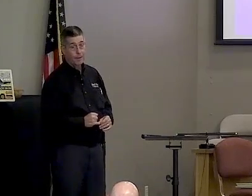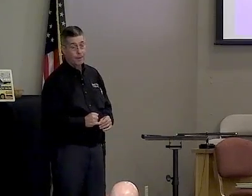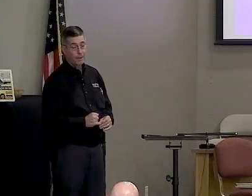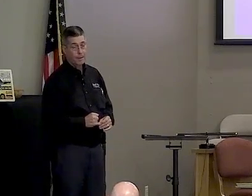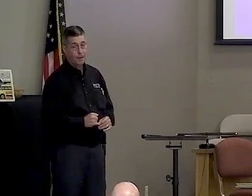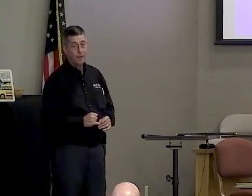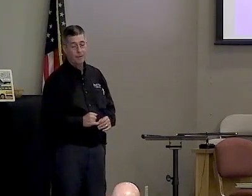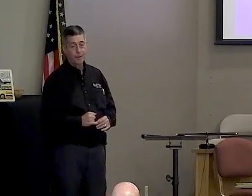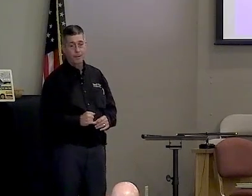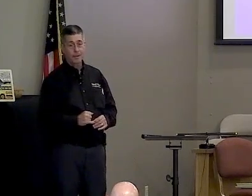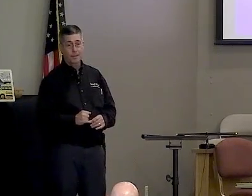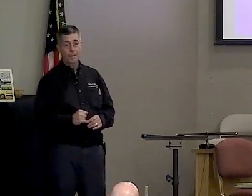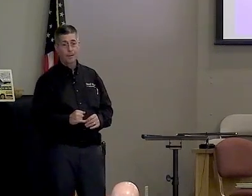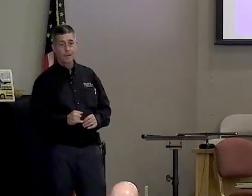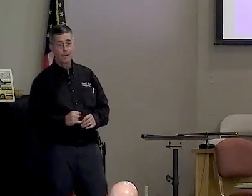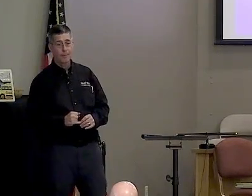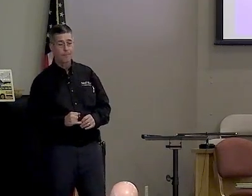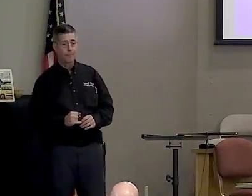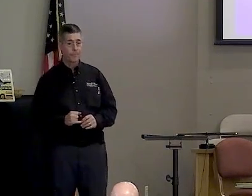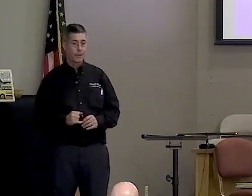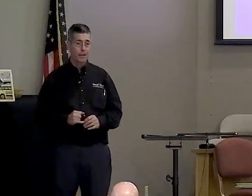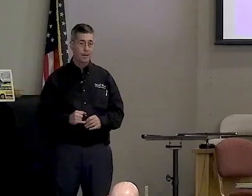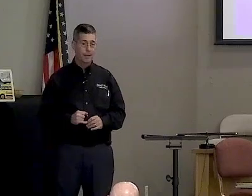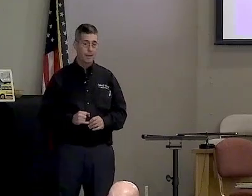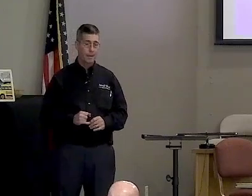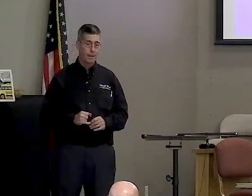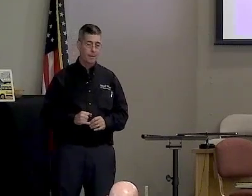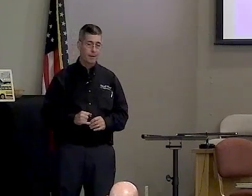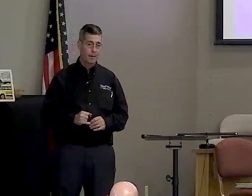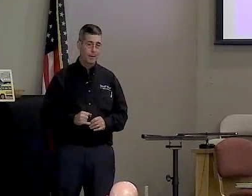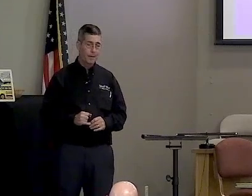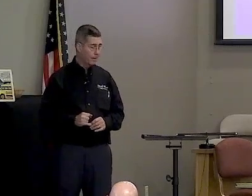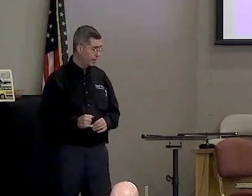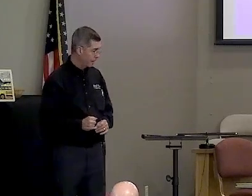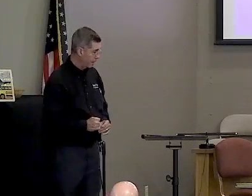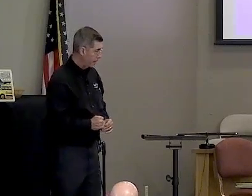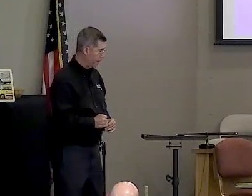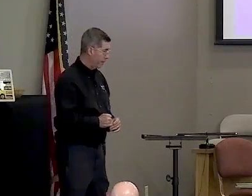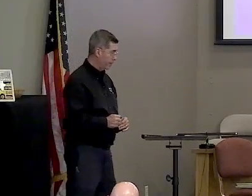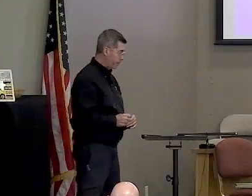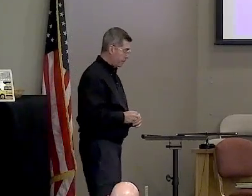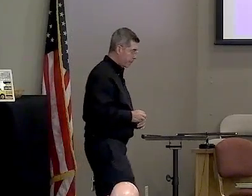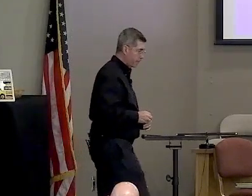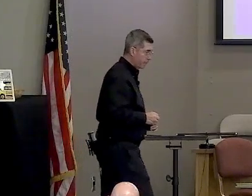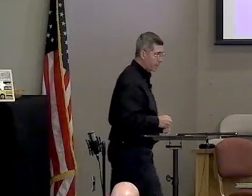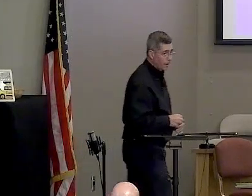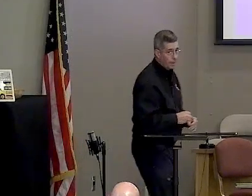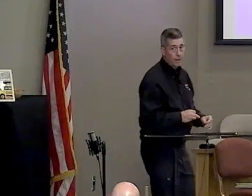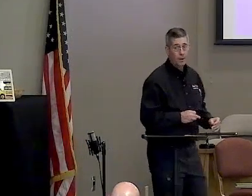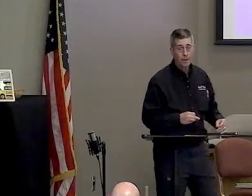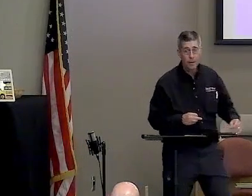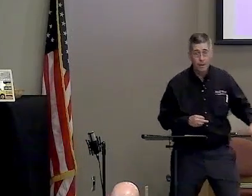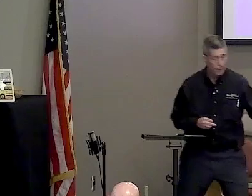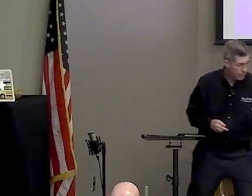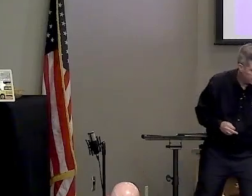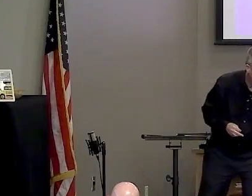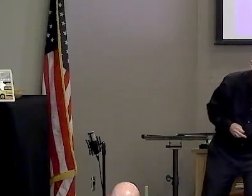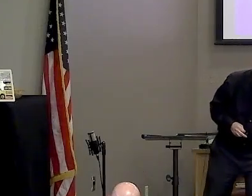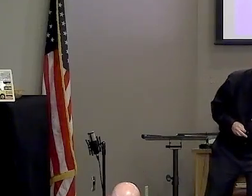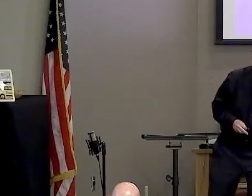culture, I've read several books, and I feel that I've kind of experienced it, but have you heard of the big D and the little D? Yes,